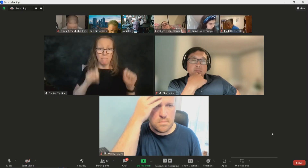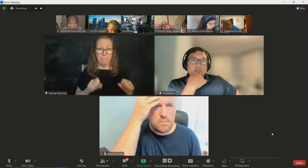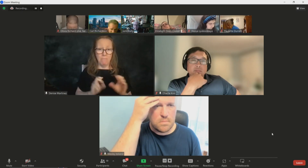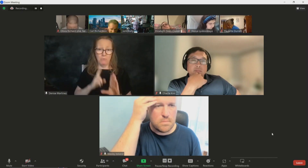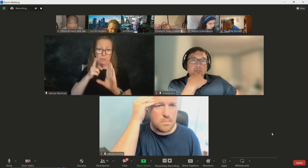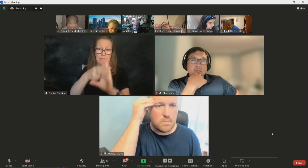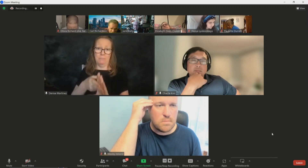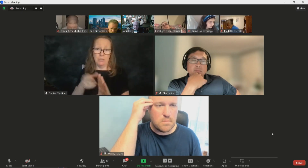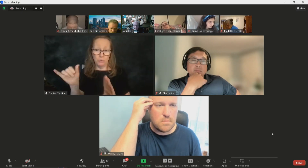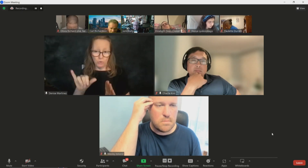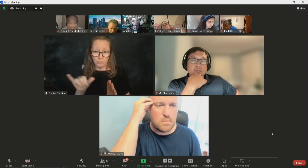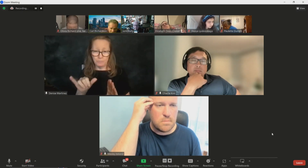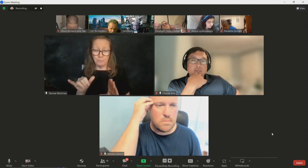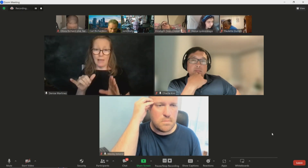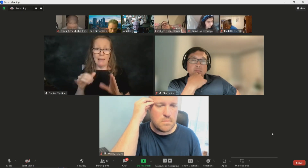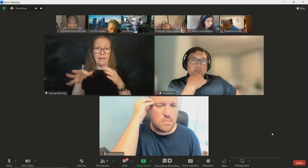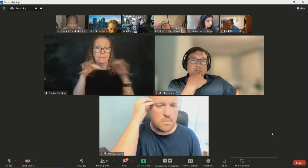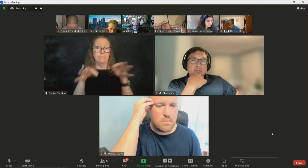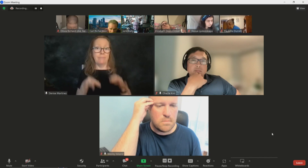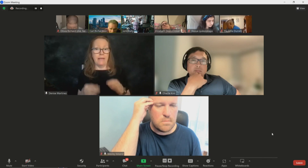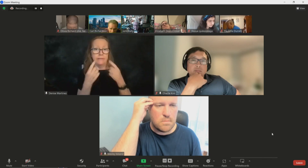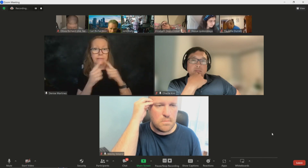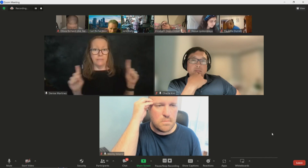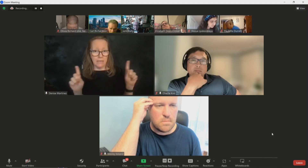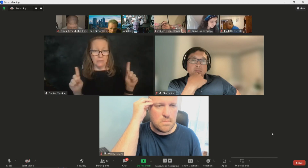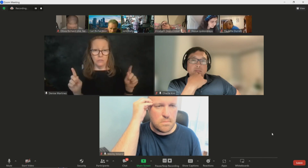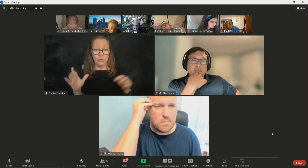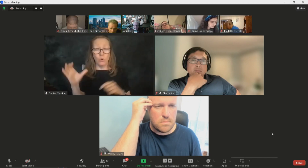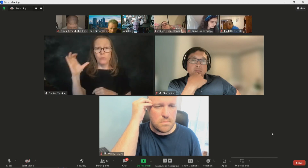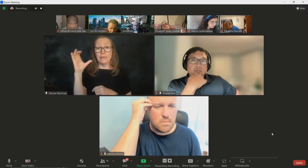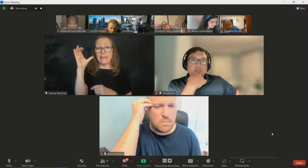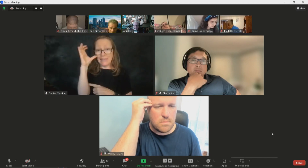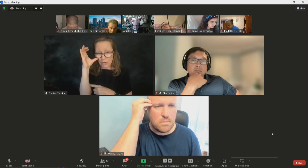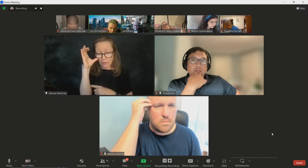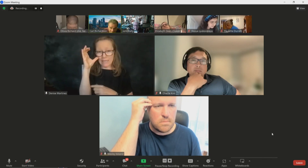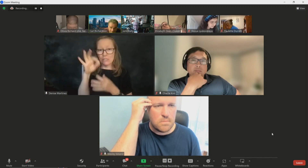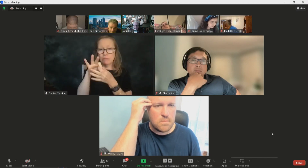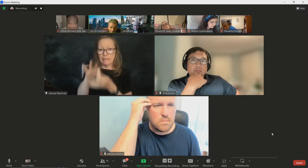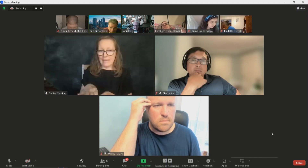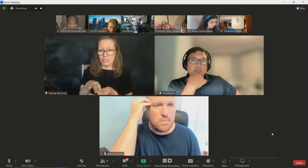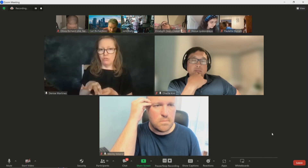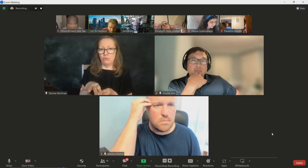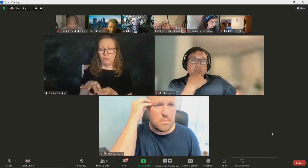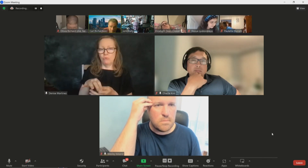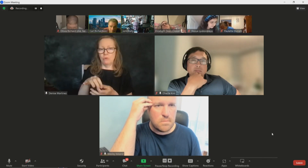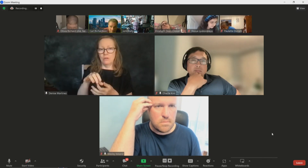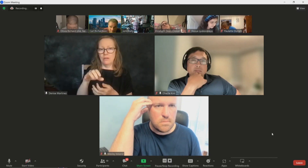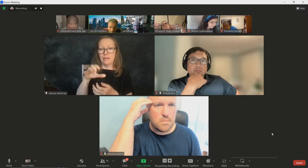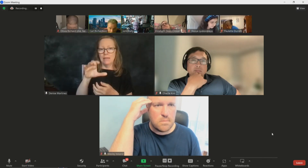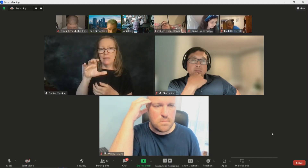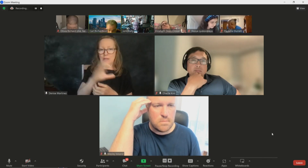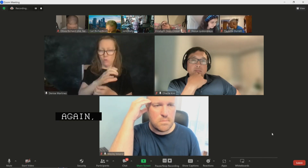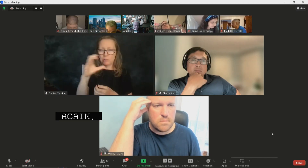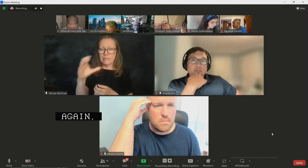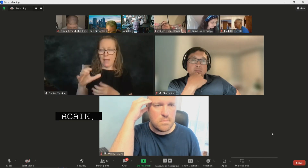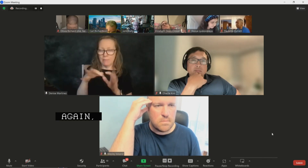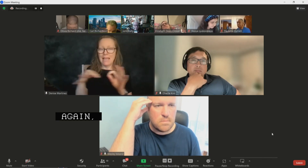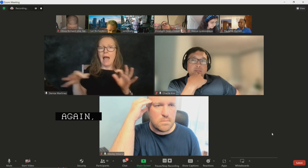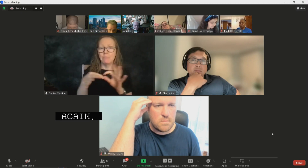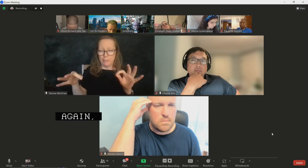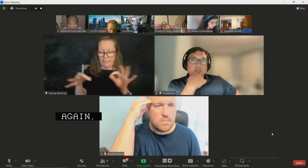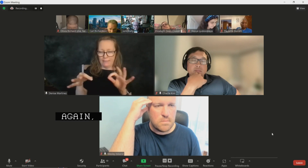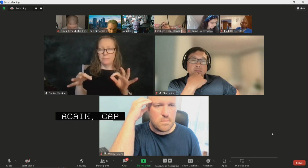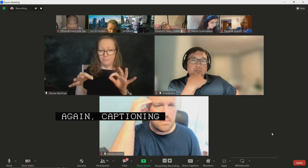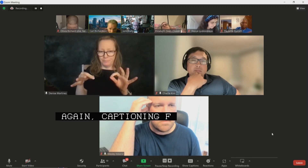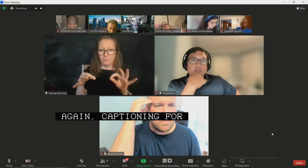So again, the HERE interview was captioning for television in public places on October